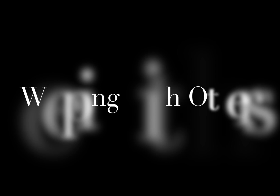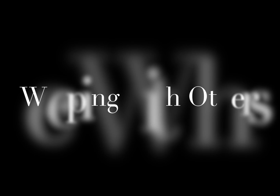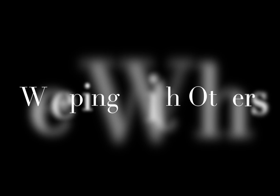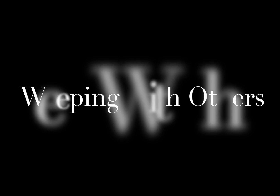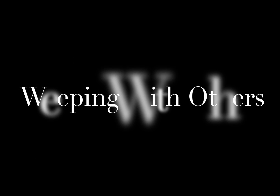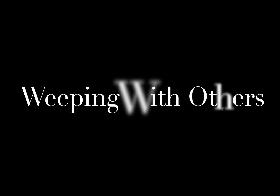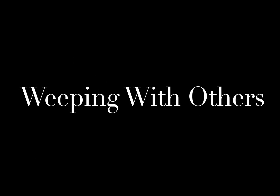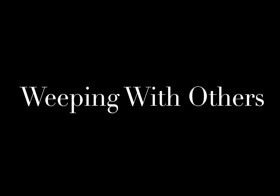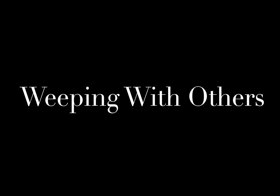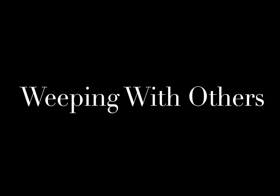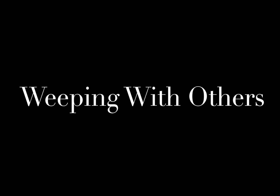Weeping with others.